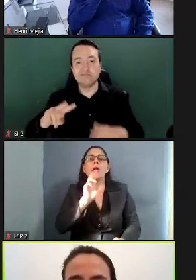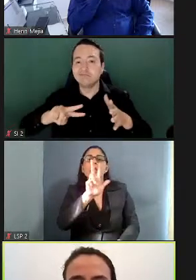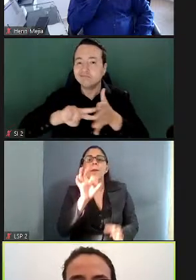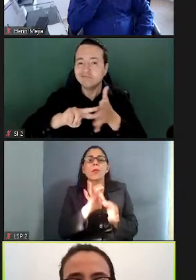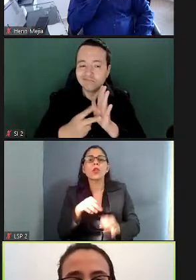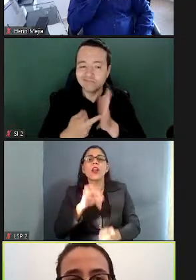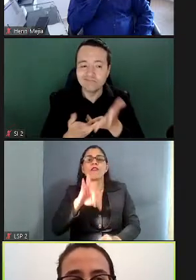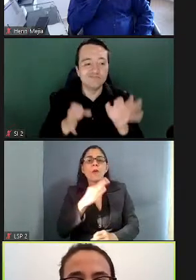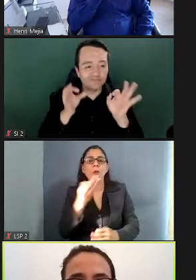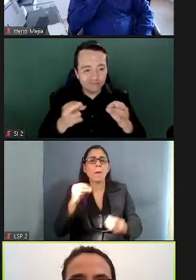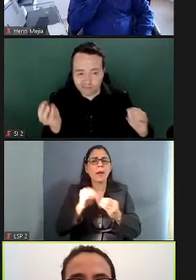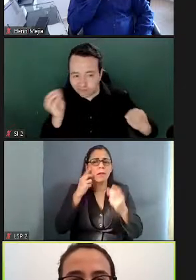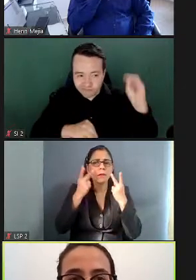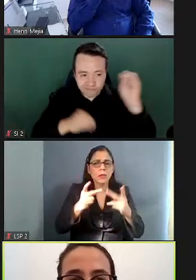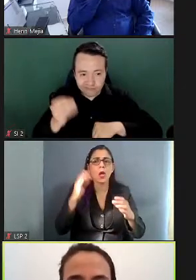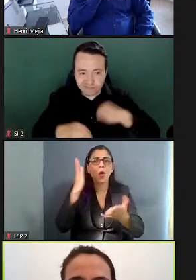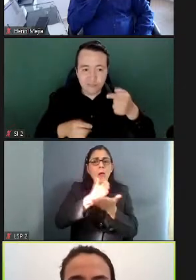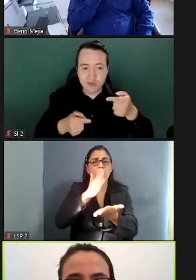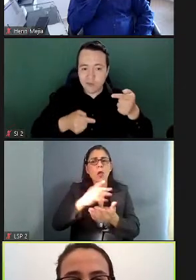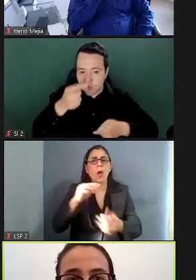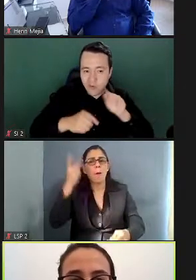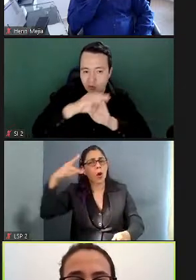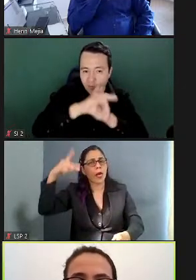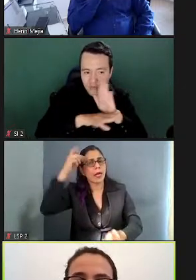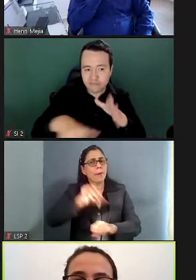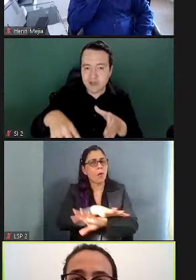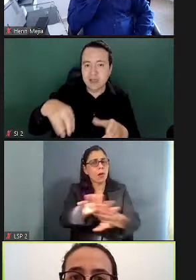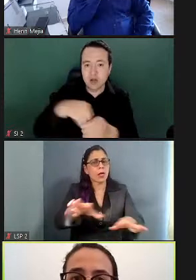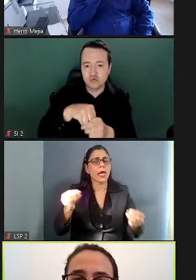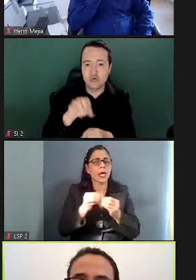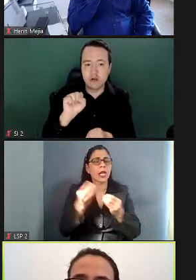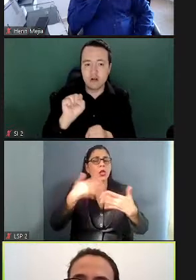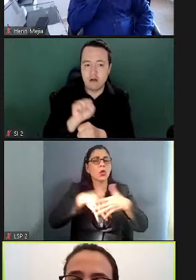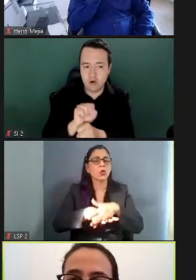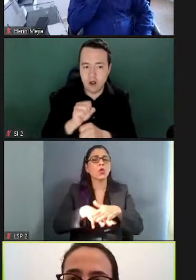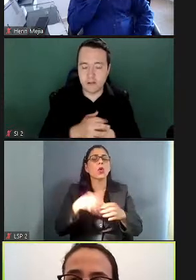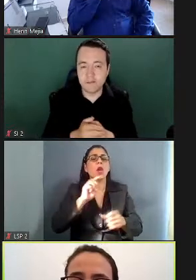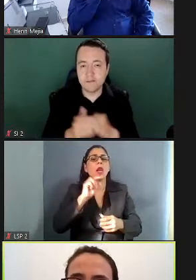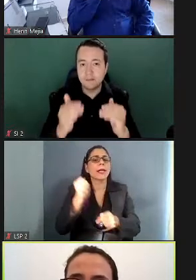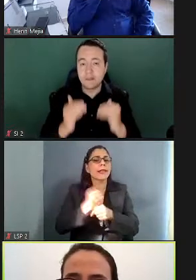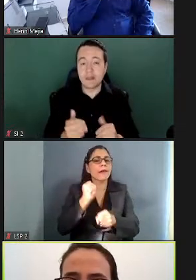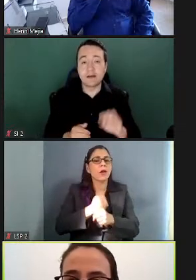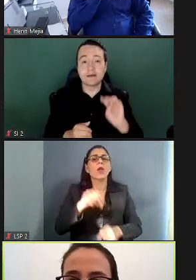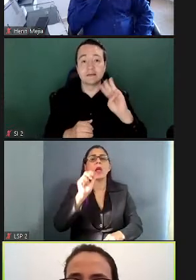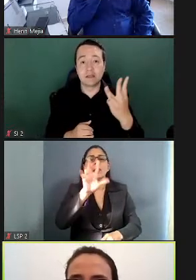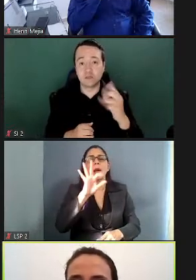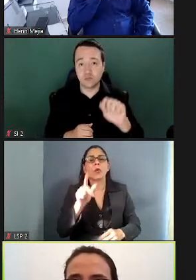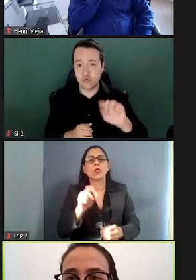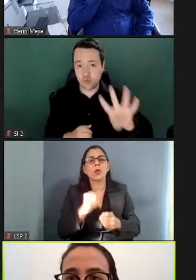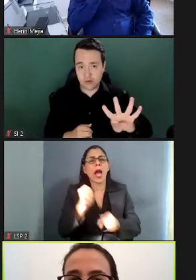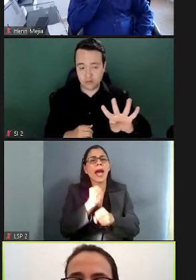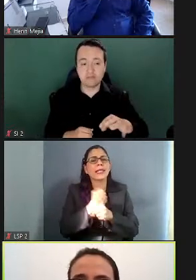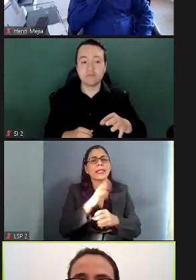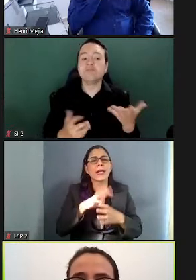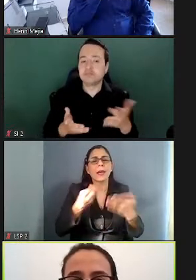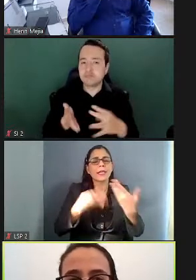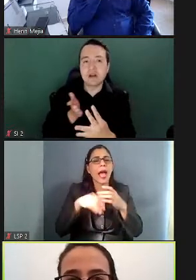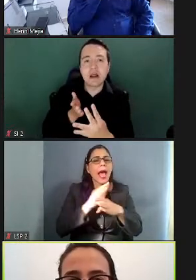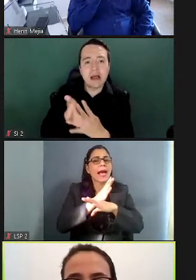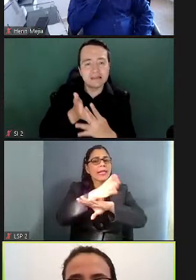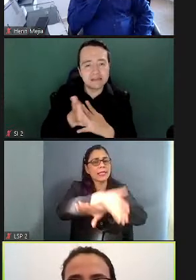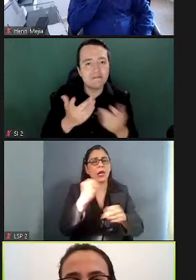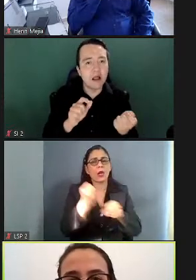of public policies for working vision 3.4 making accessible with all reasonable